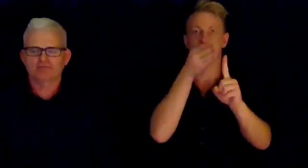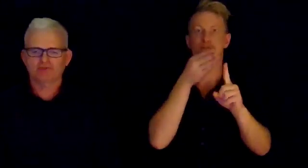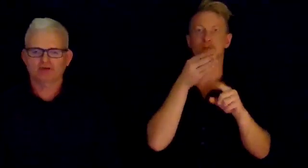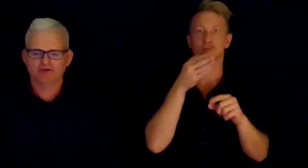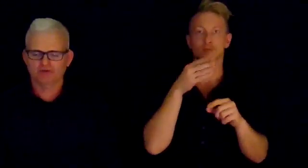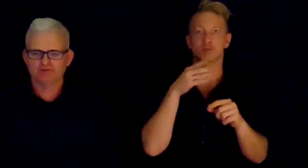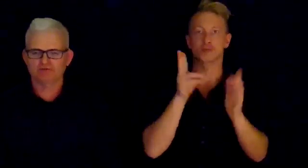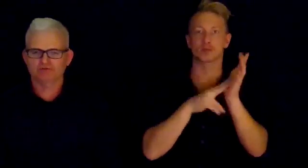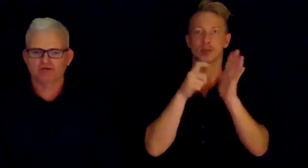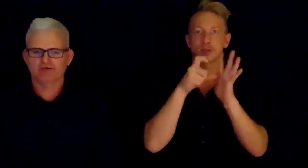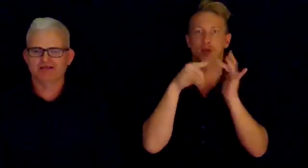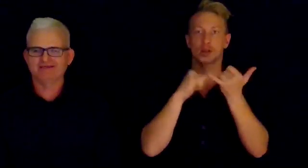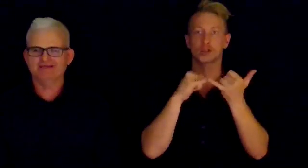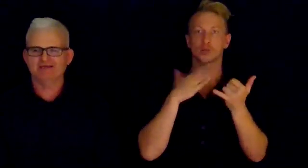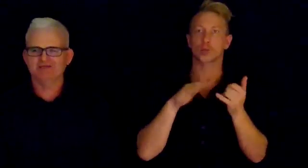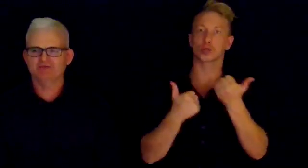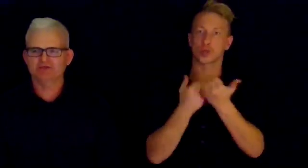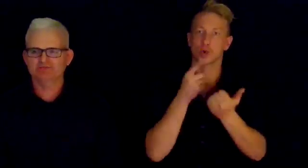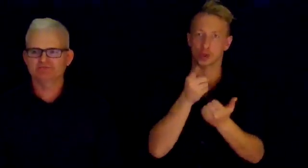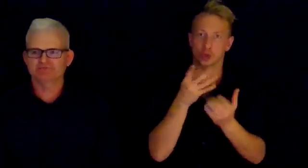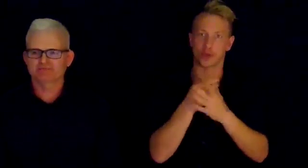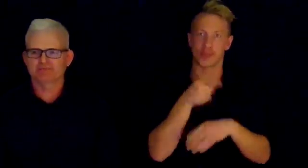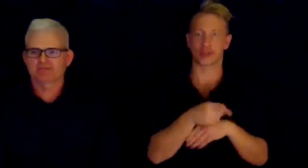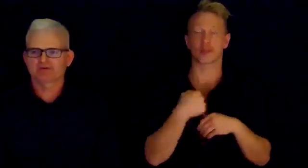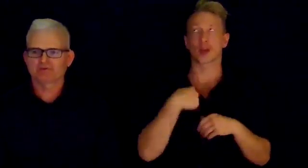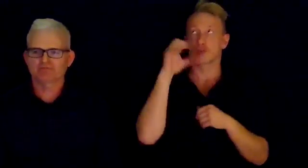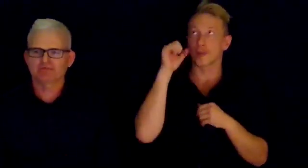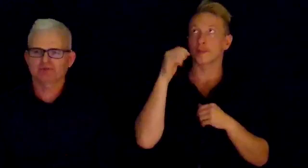So I remember I went to a planning interview